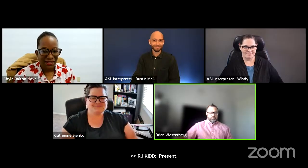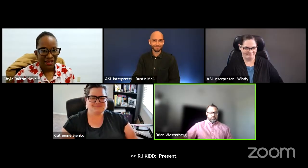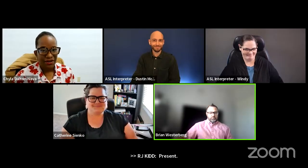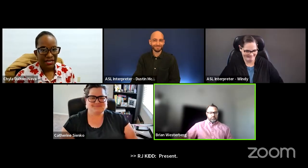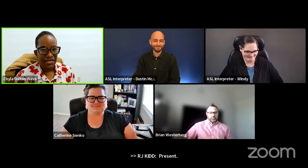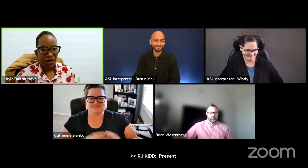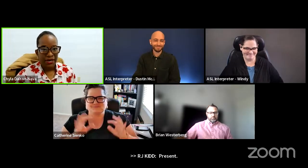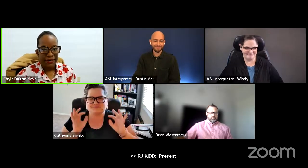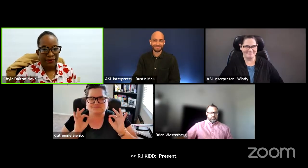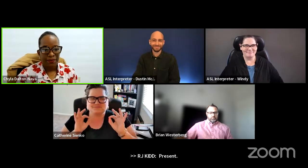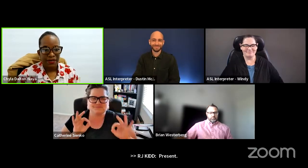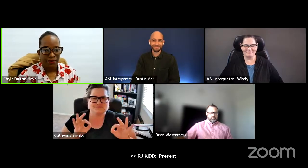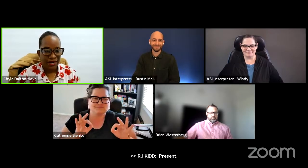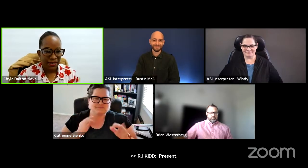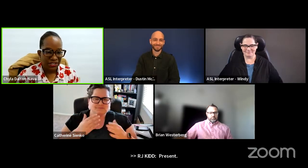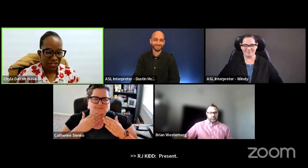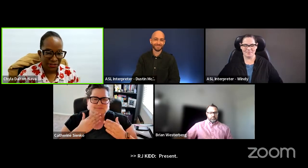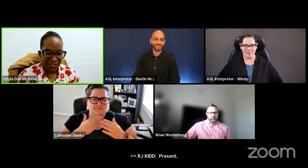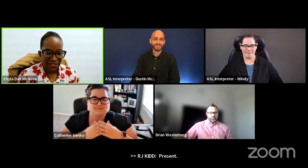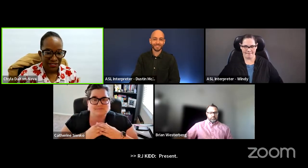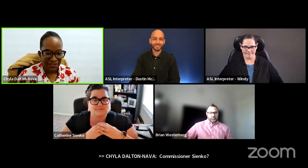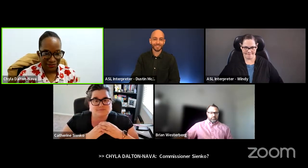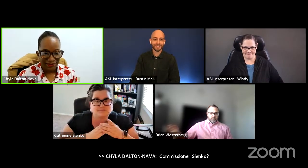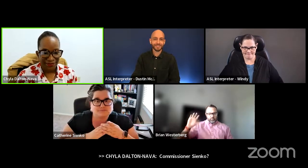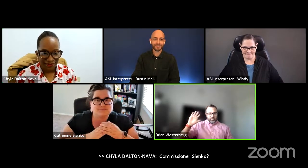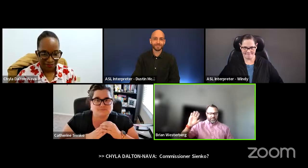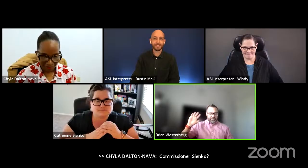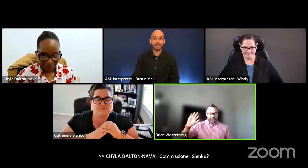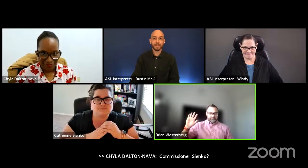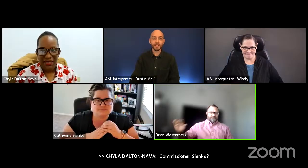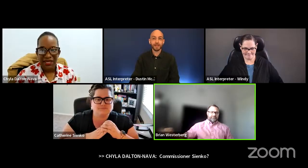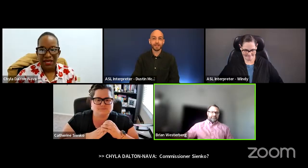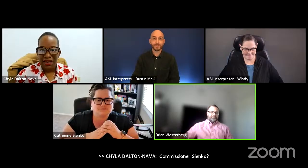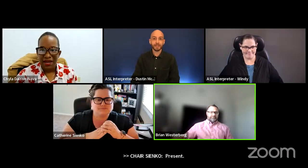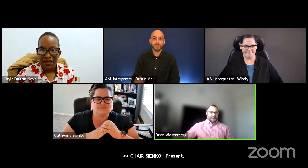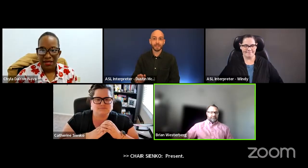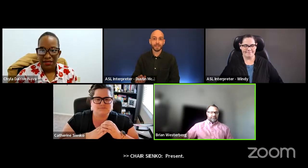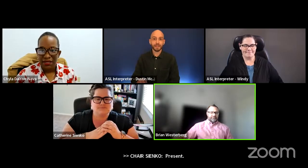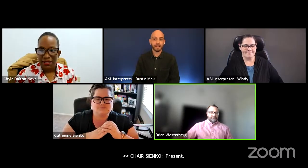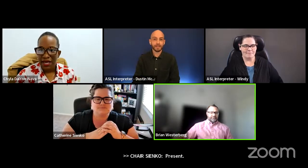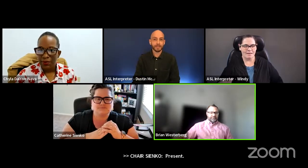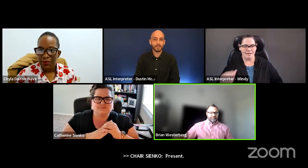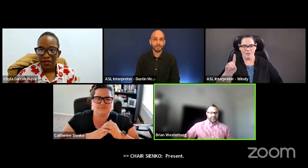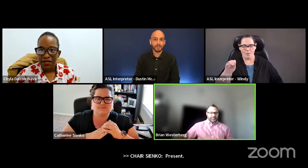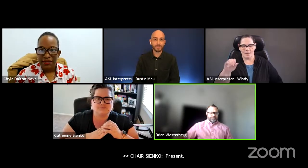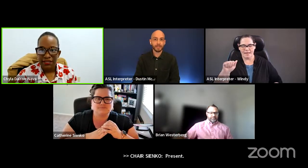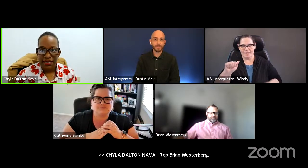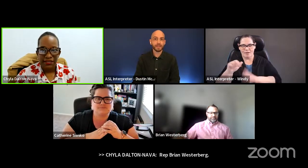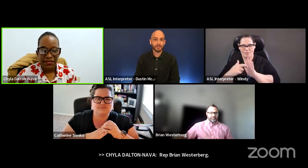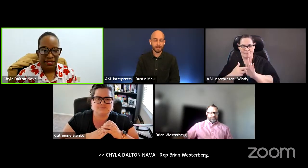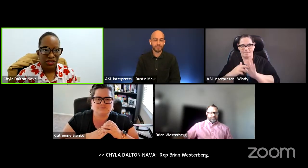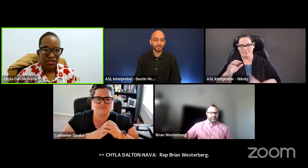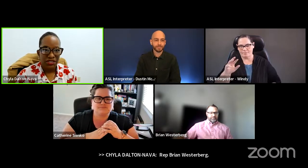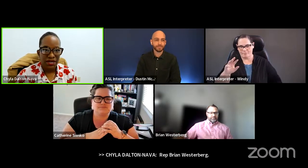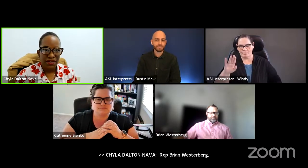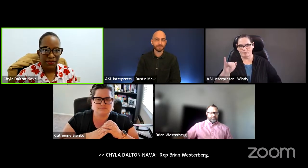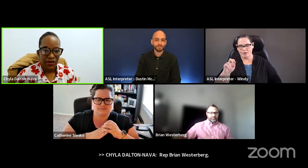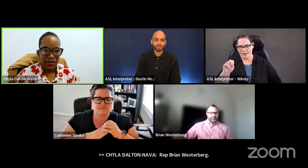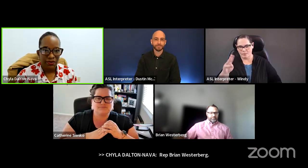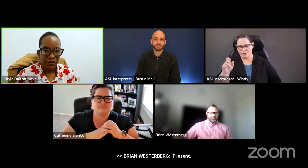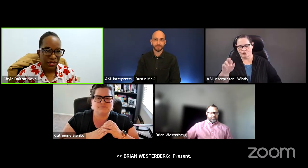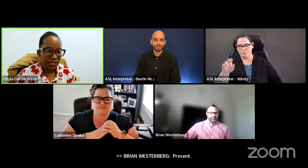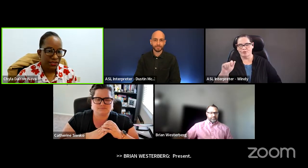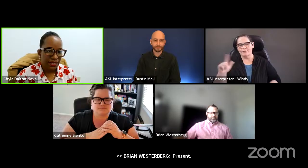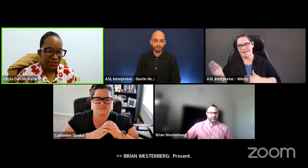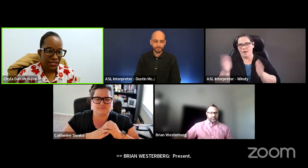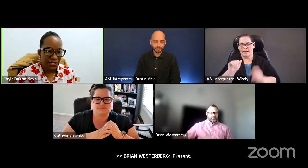Present. Then our ADOA rep, Brian Westerberg? Present. And then last but not least, ACDHH staff, we've